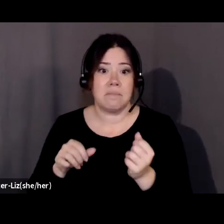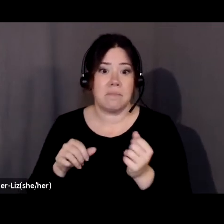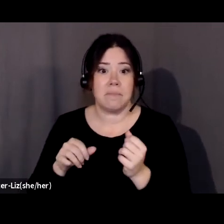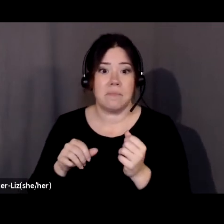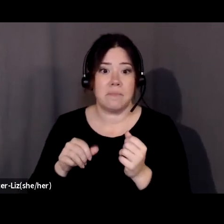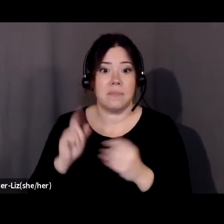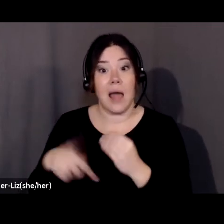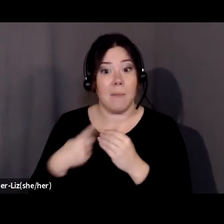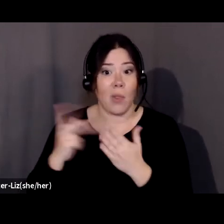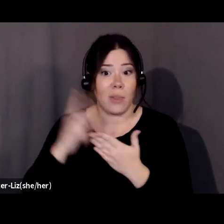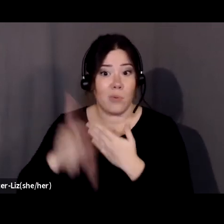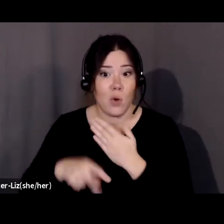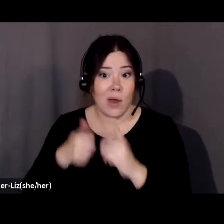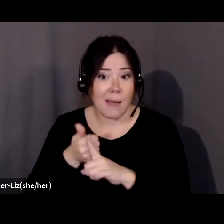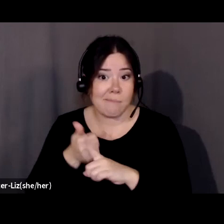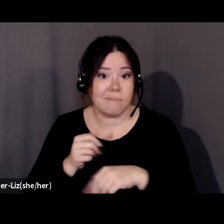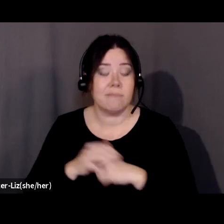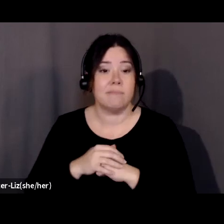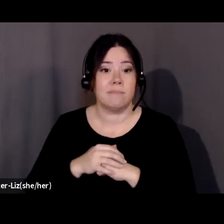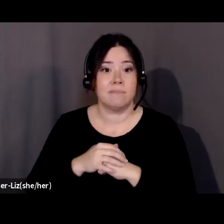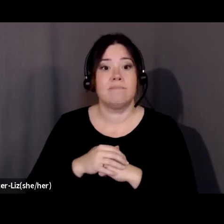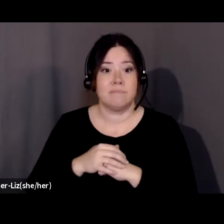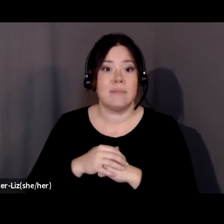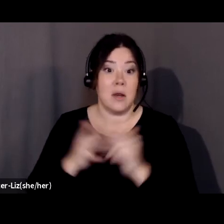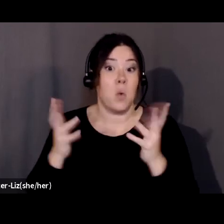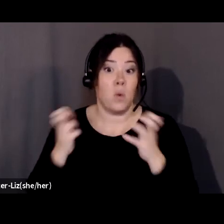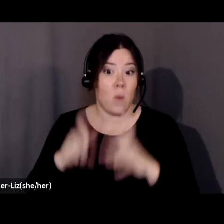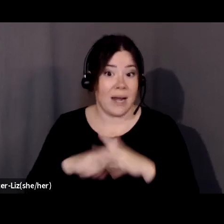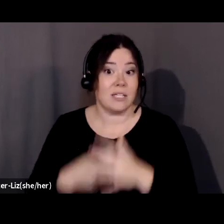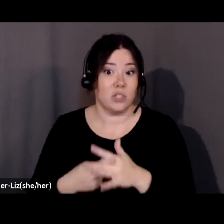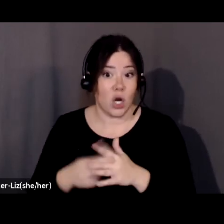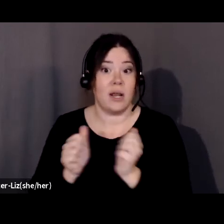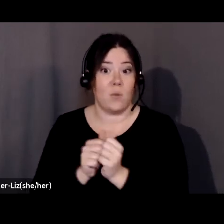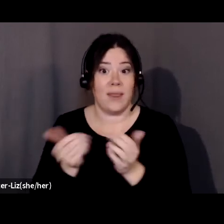the program, and we're definitely looking to get started in some new